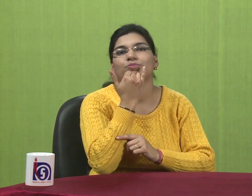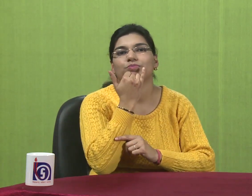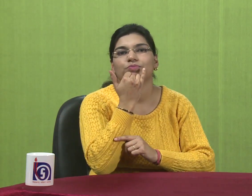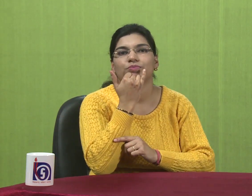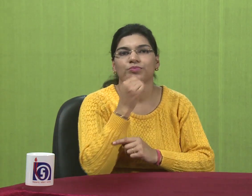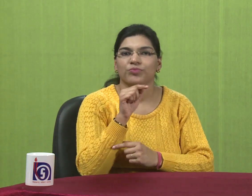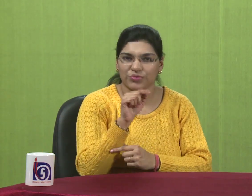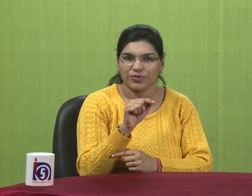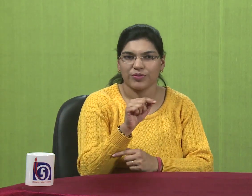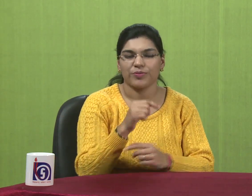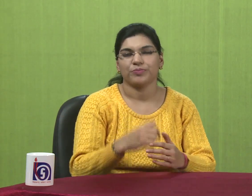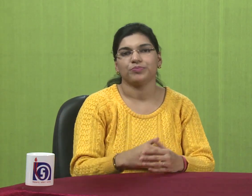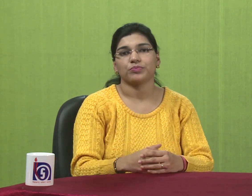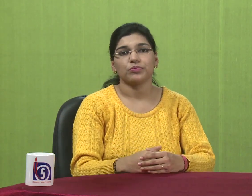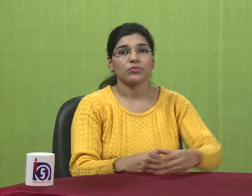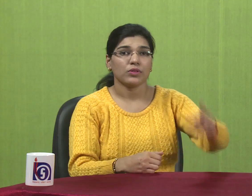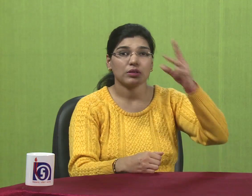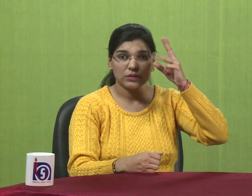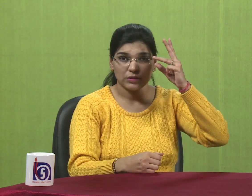You must be forgetting spelling.